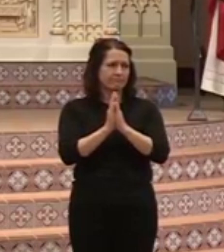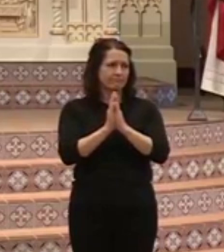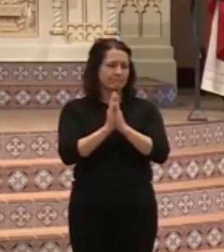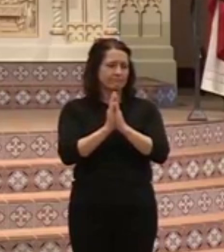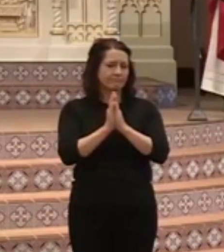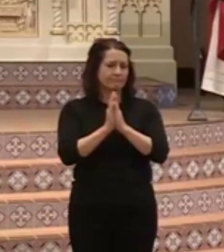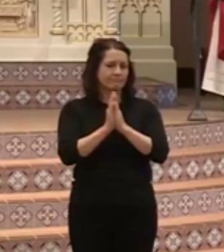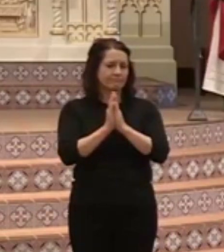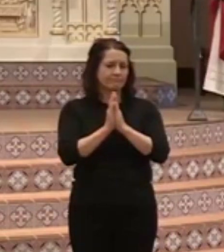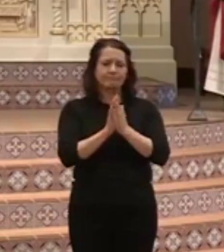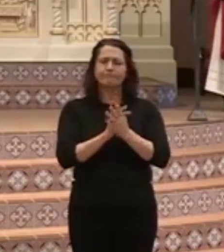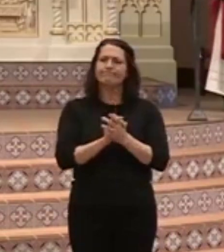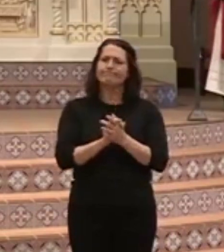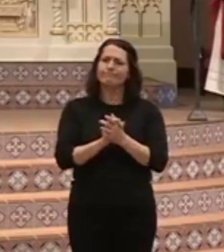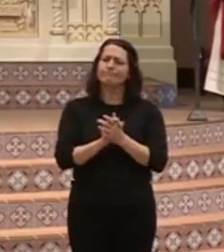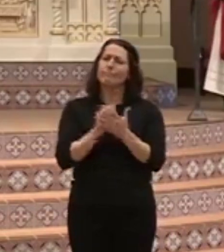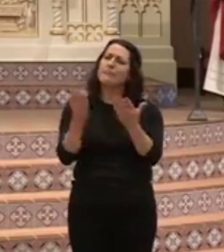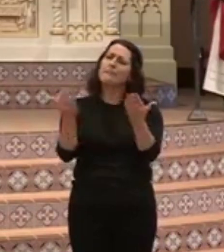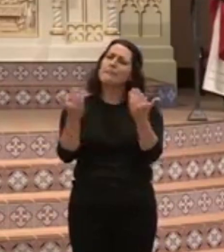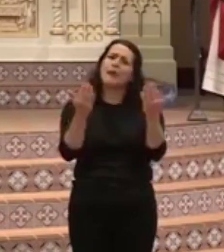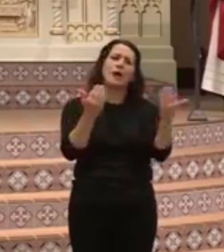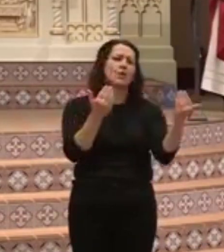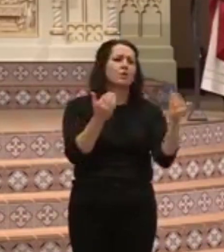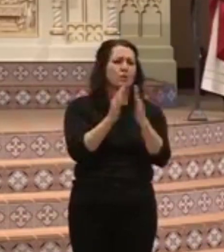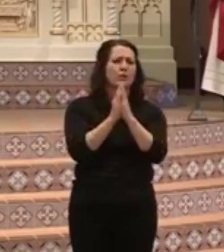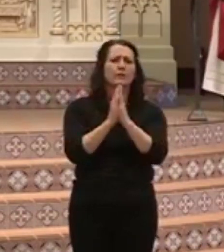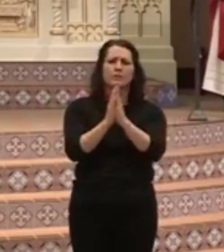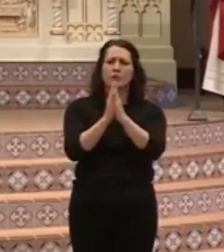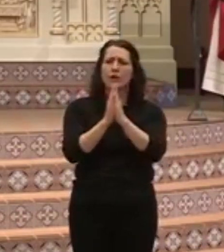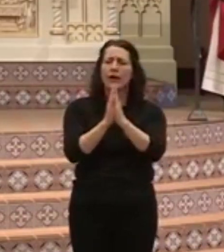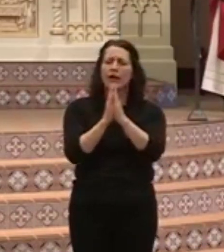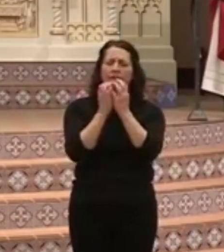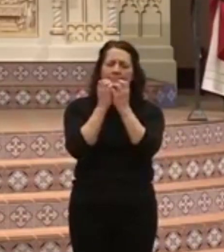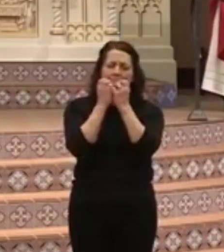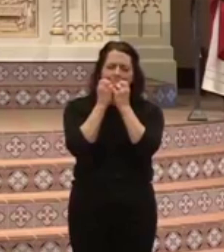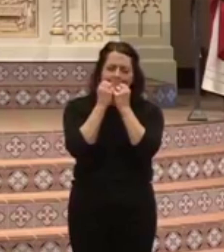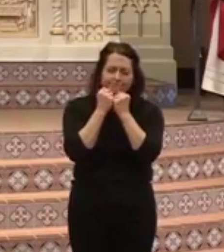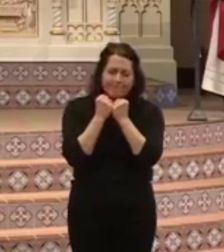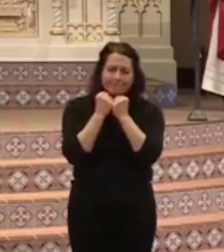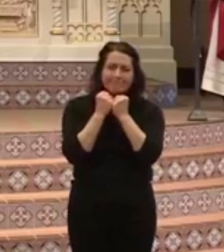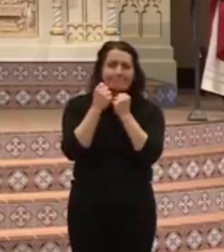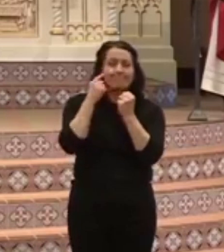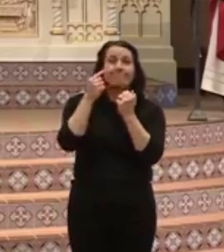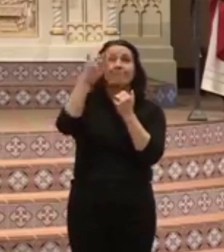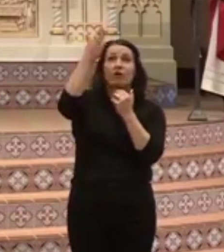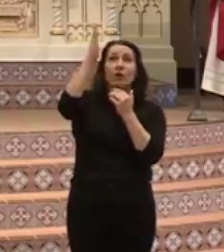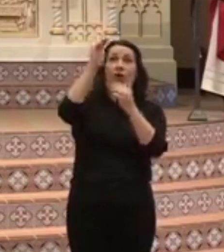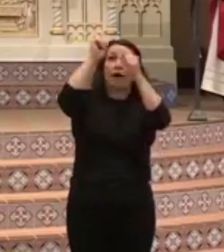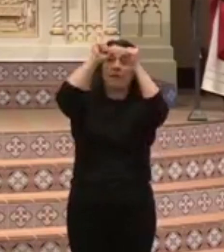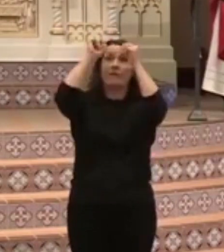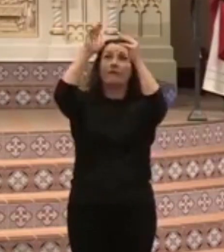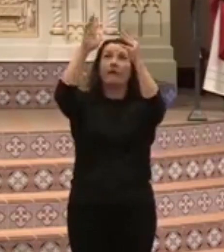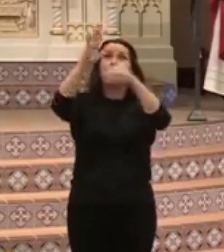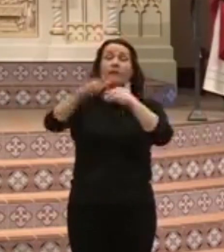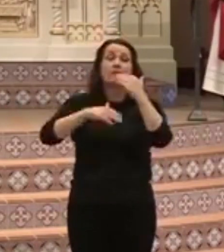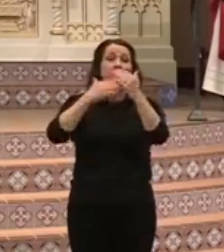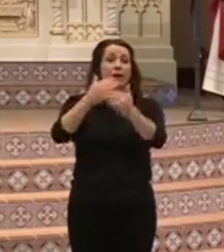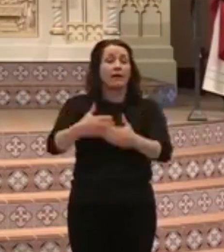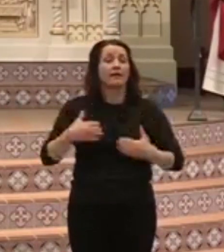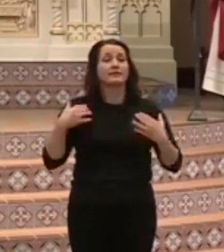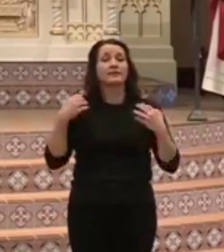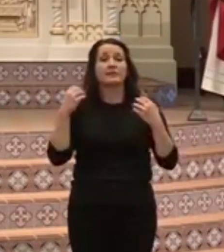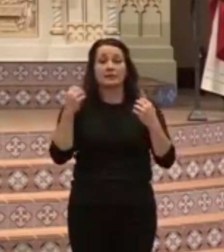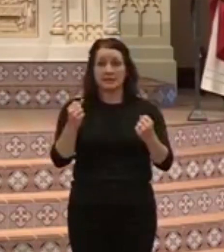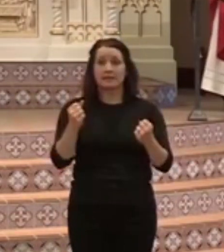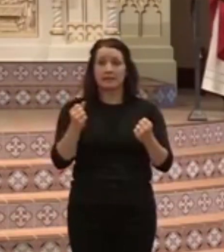Let us pray, dearly beloved, to God the Father Almighty,